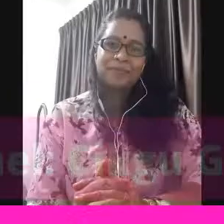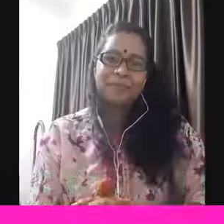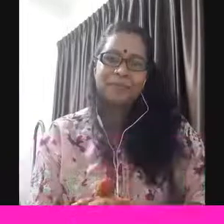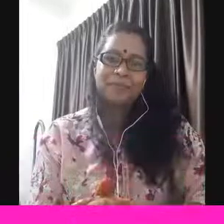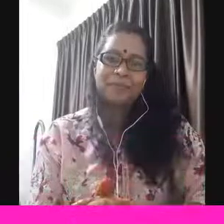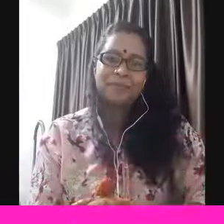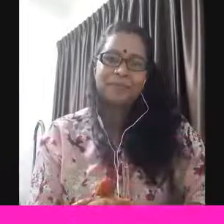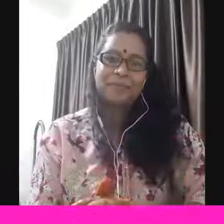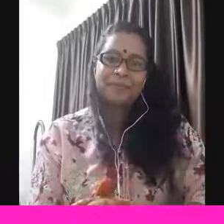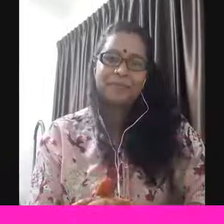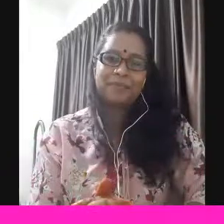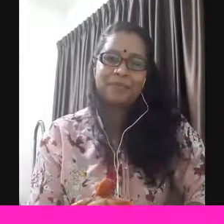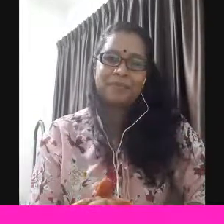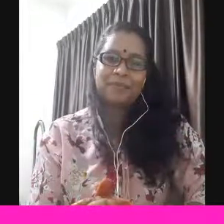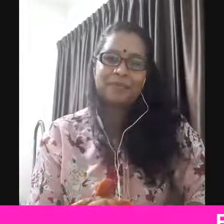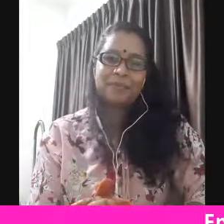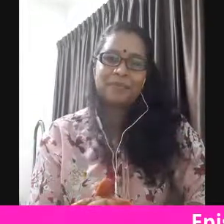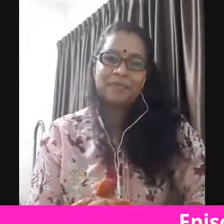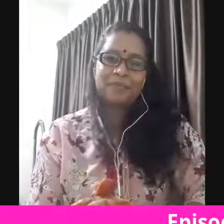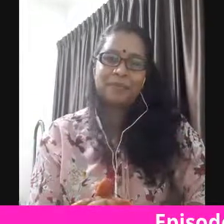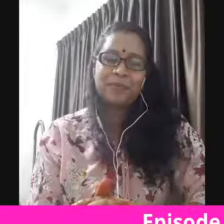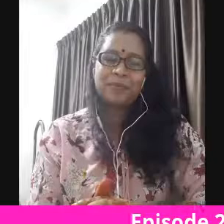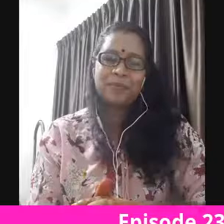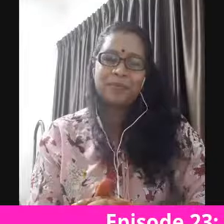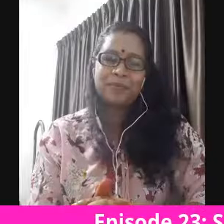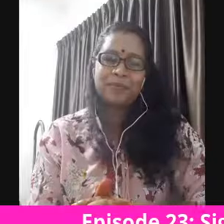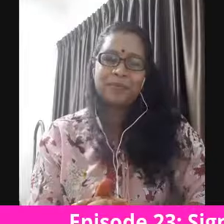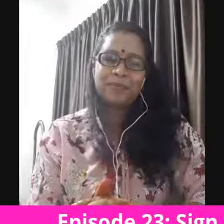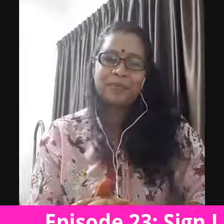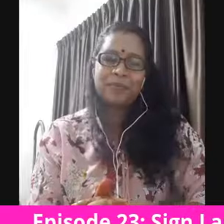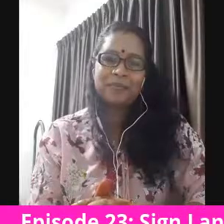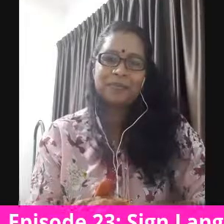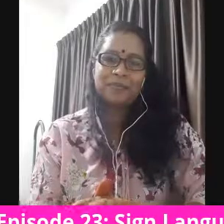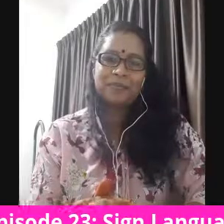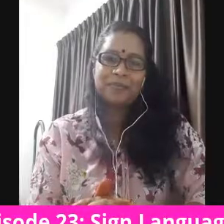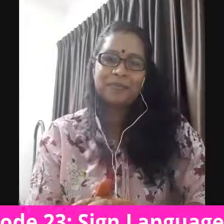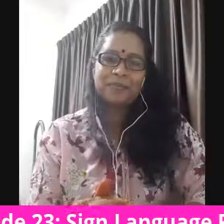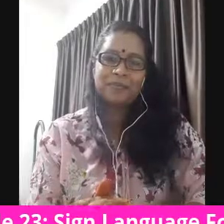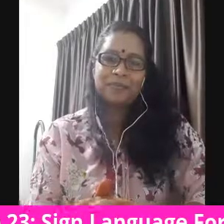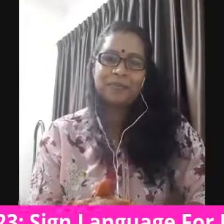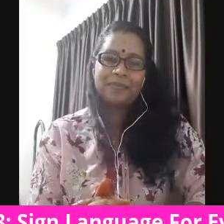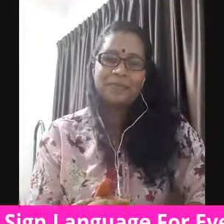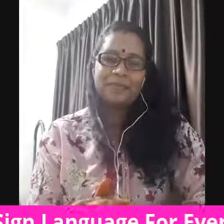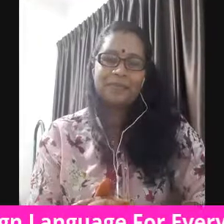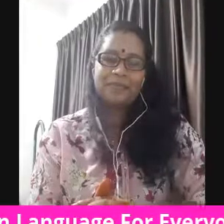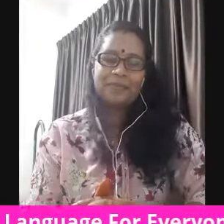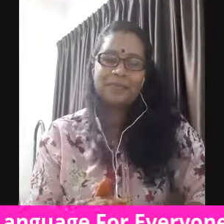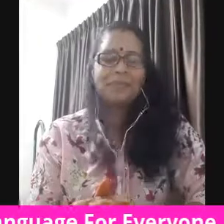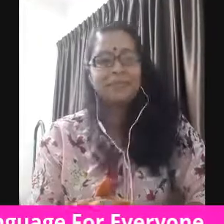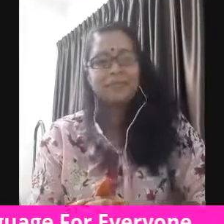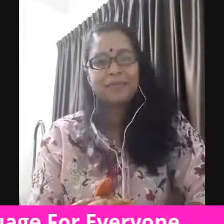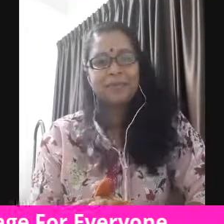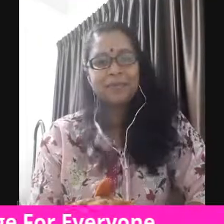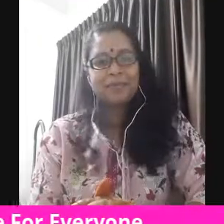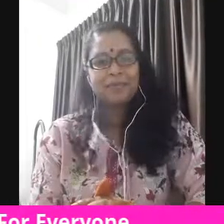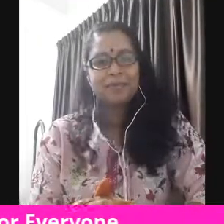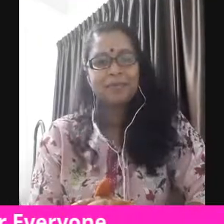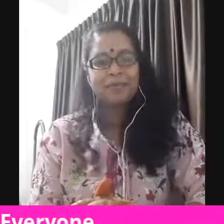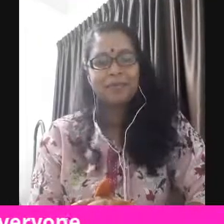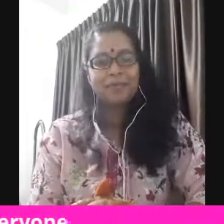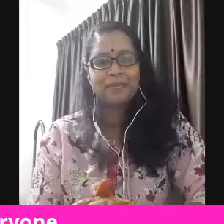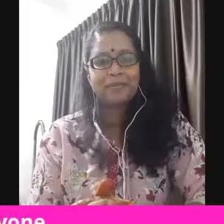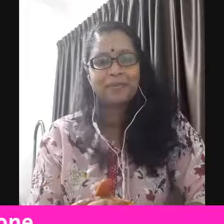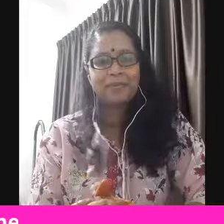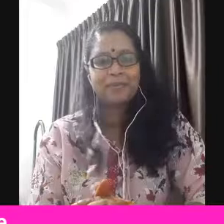Priya is back. So I just shared about her YouTube page and Facebook Yeah. page. And yes, we don't have any question from the viewers,